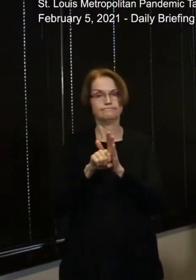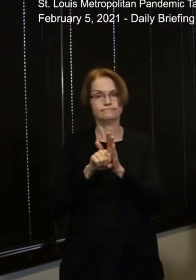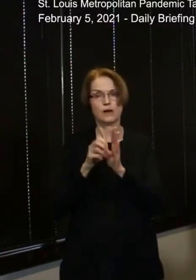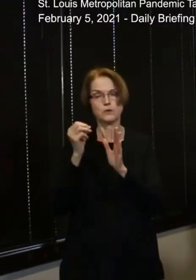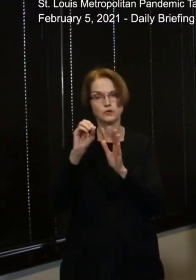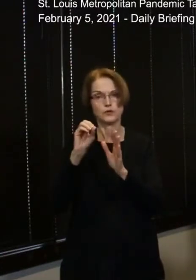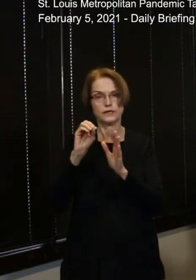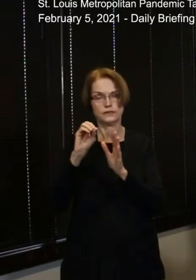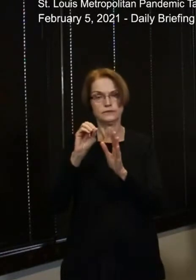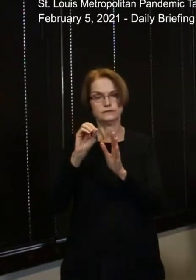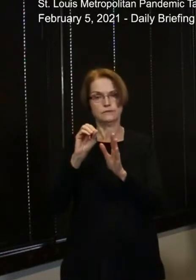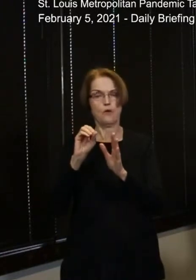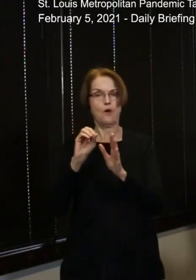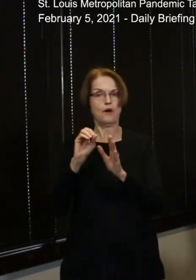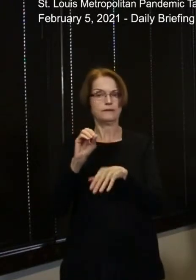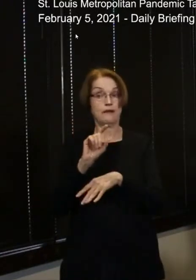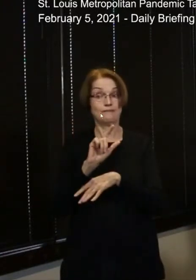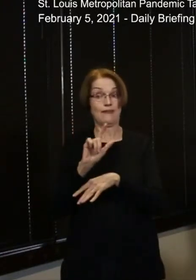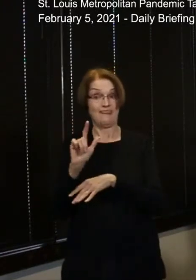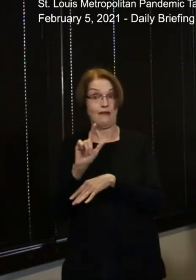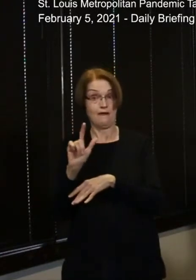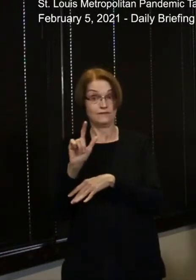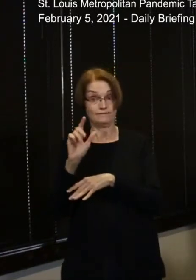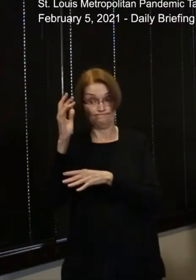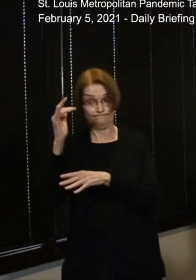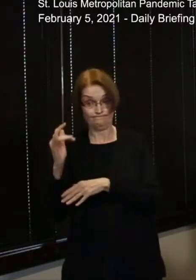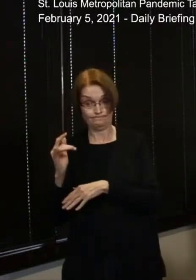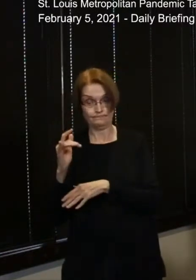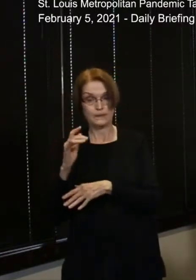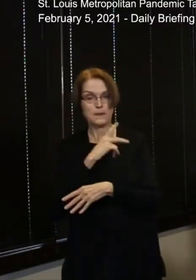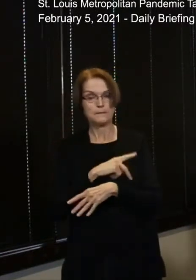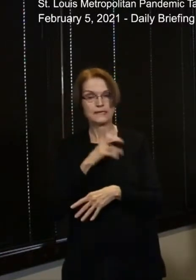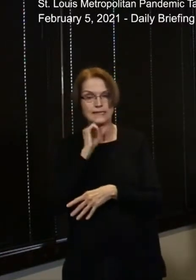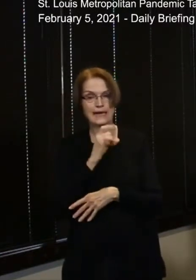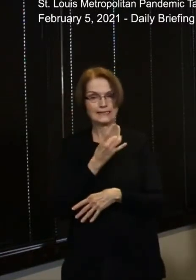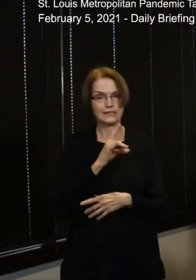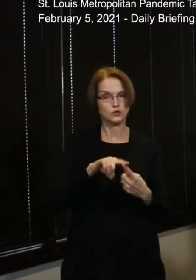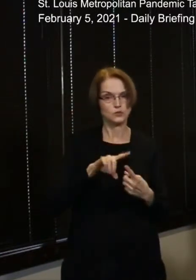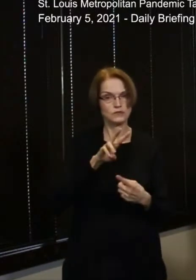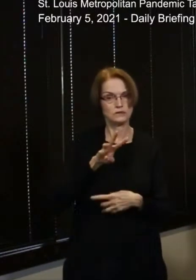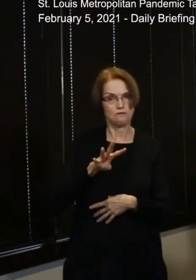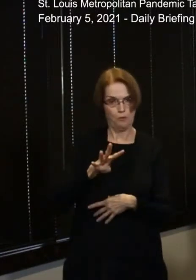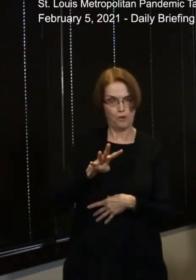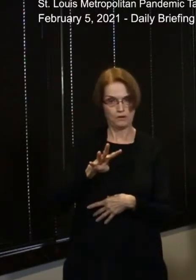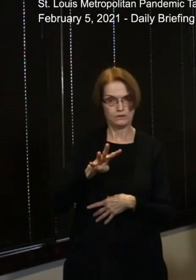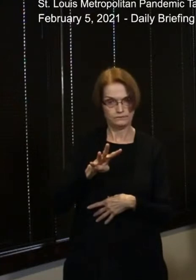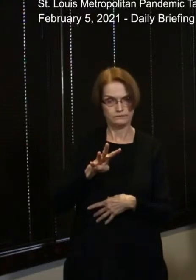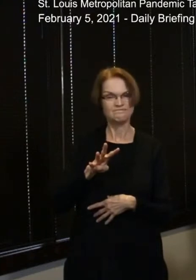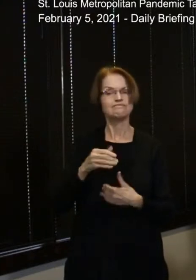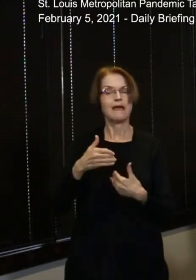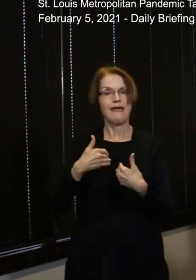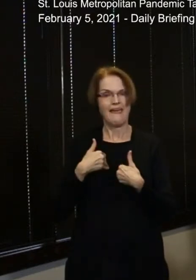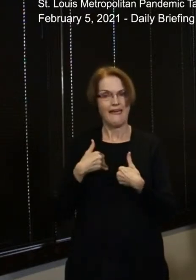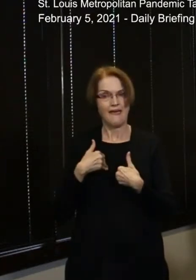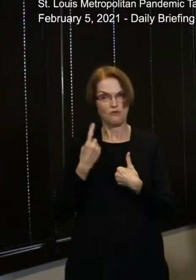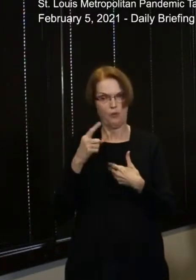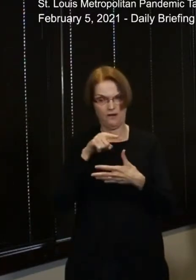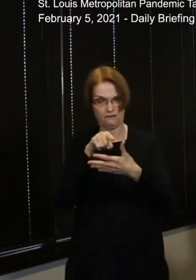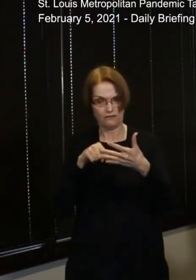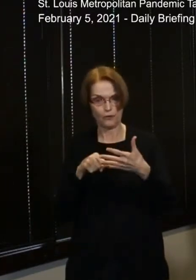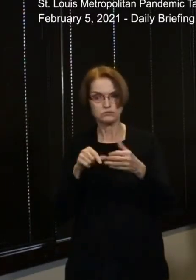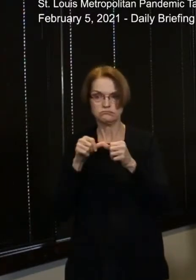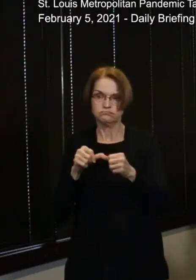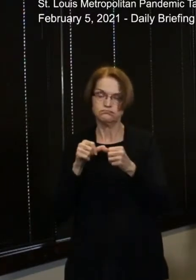the left-hand side of your screen is patients that are 18 to 64 years old that have one of those